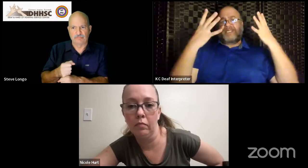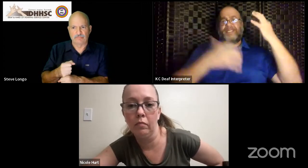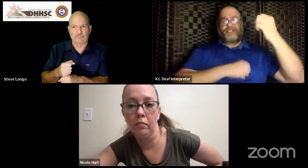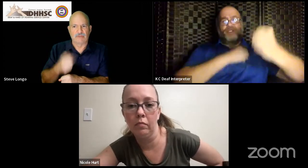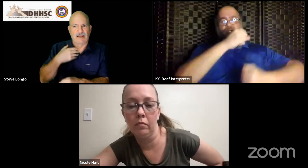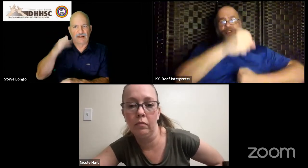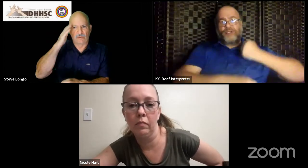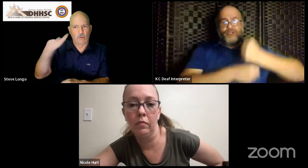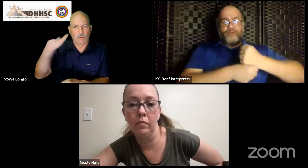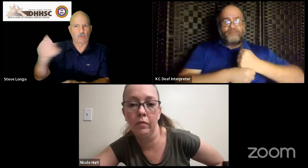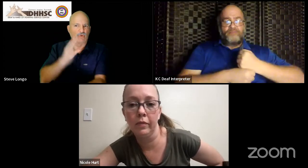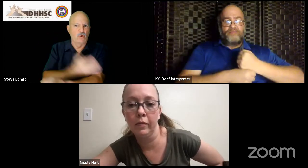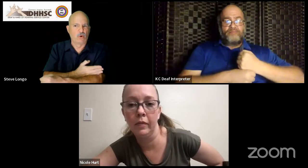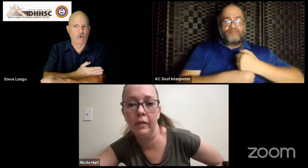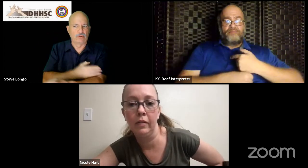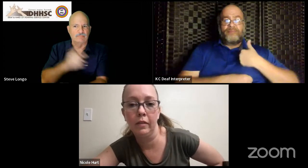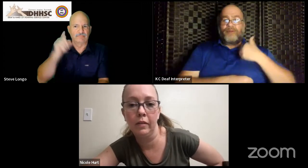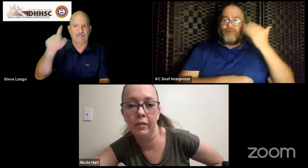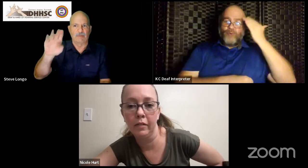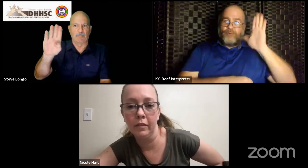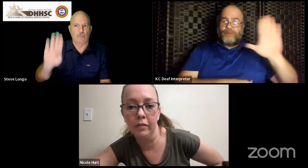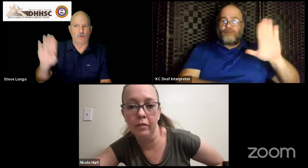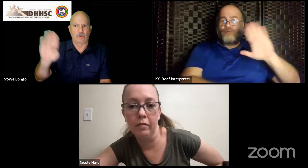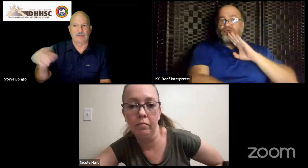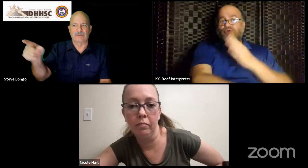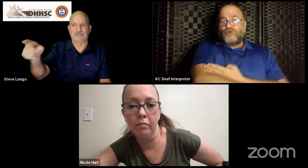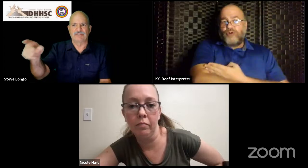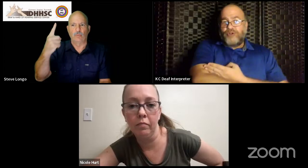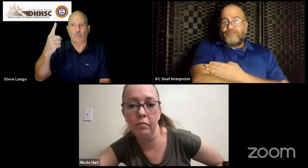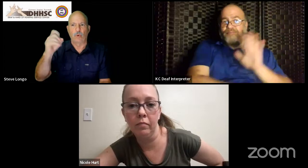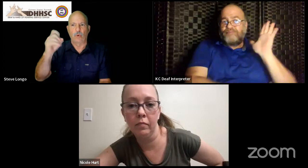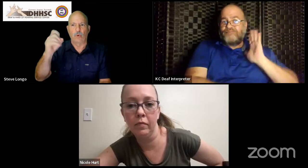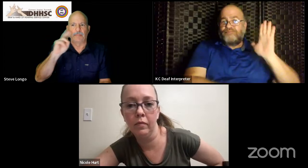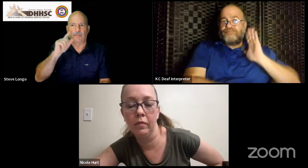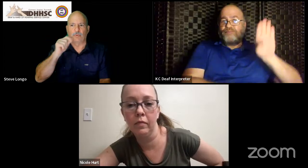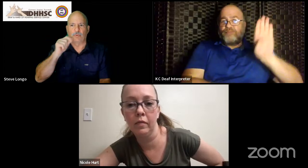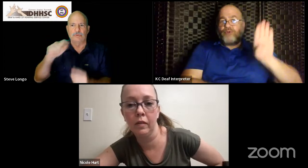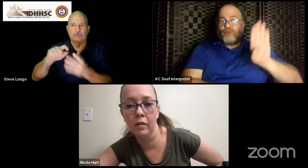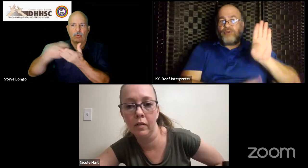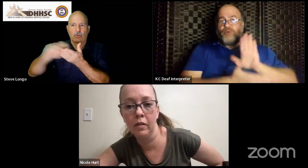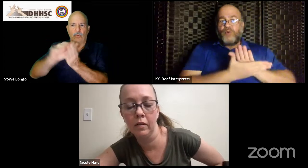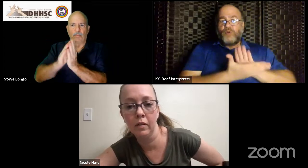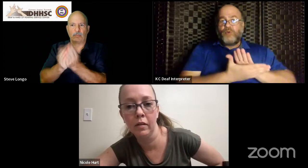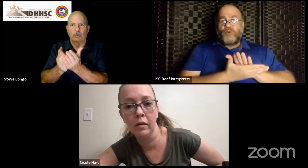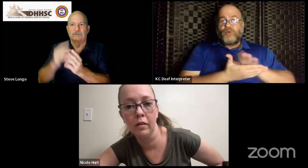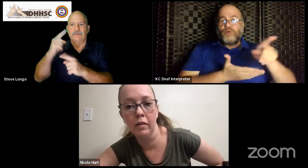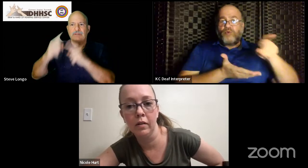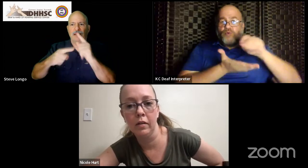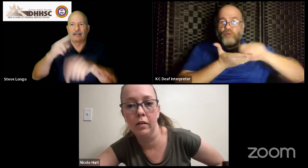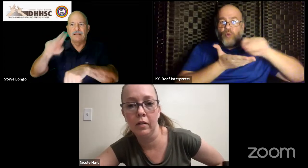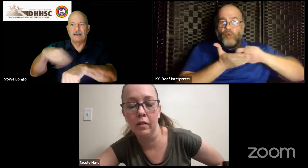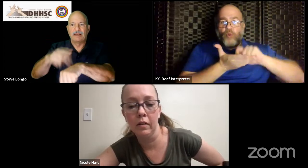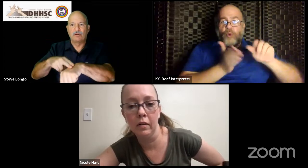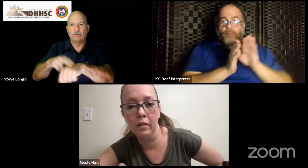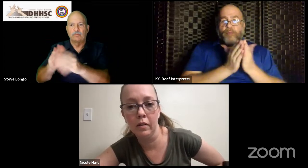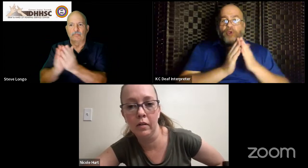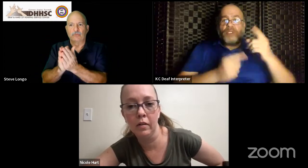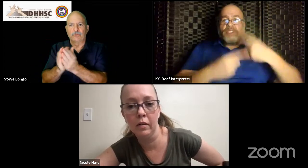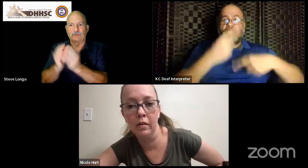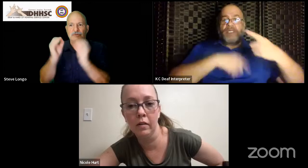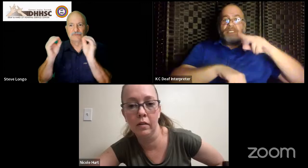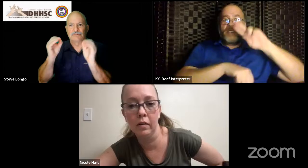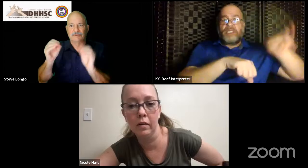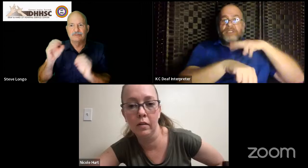a community member for many years as well. We want to recognize those. His daughter was